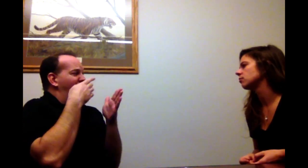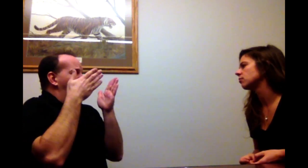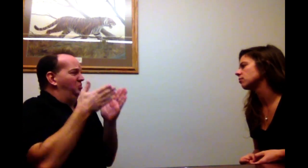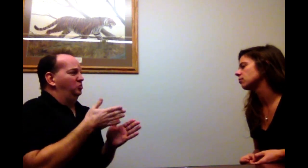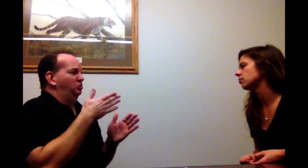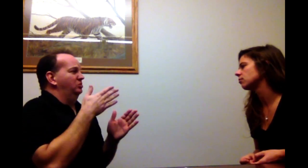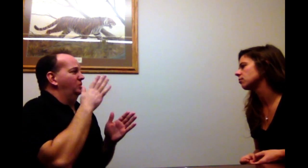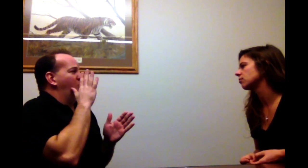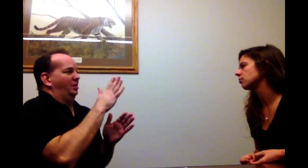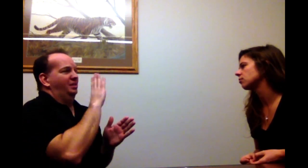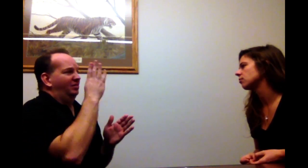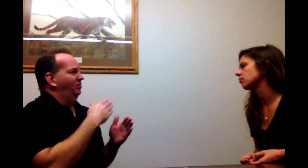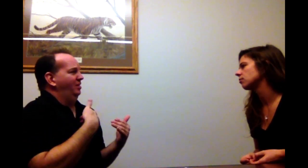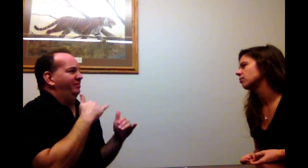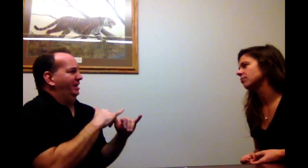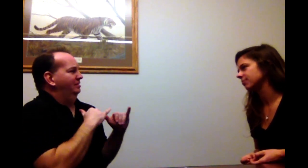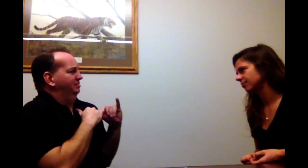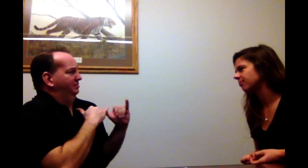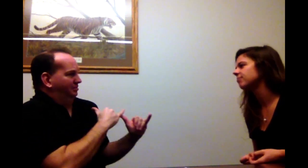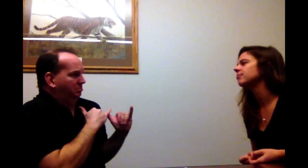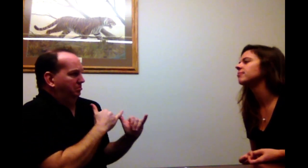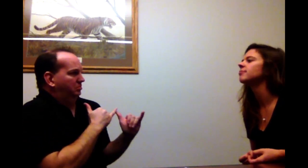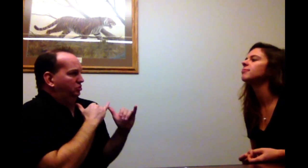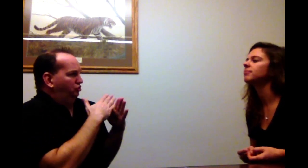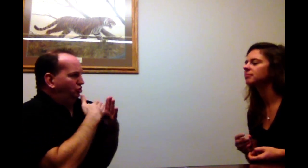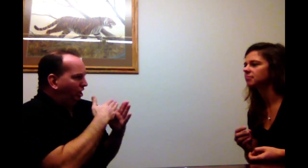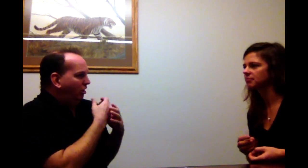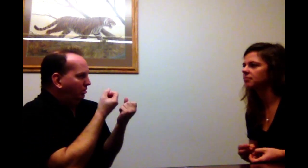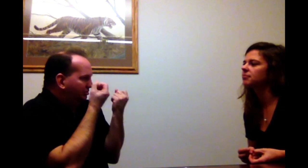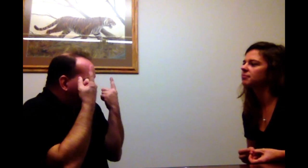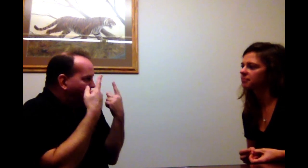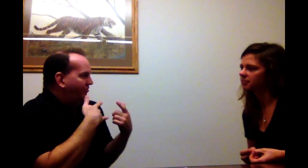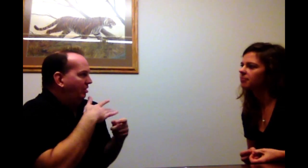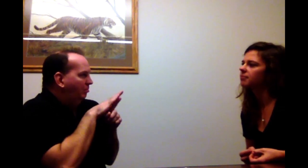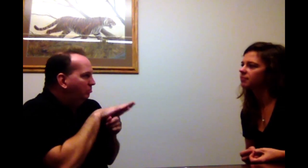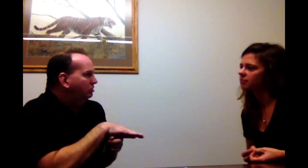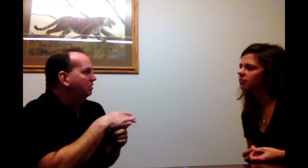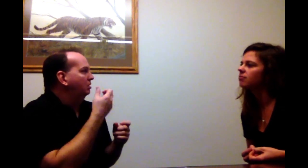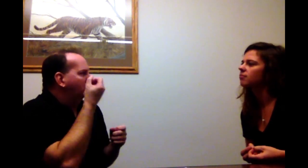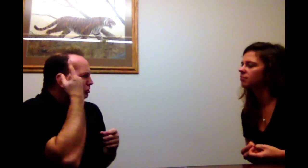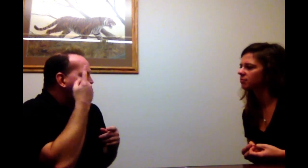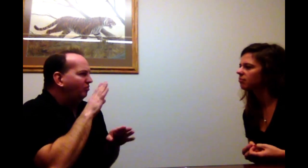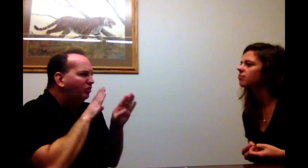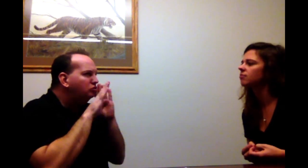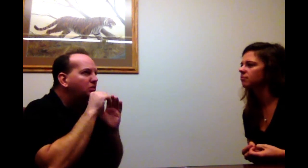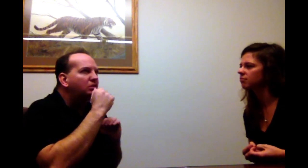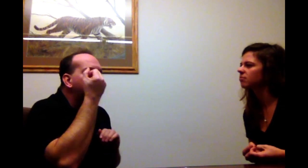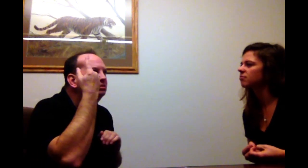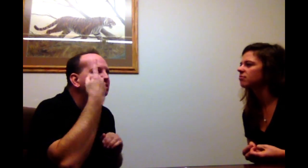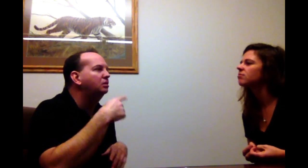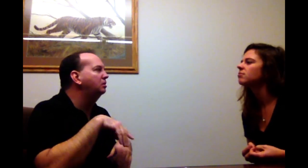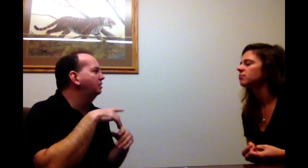A hearing person will never have the same shared understanding of oppression, of frustration,